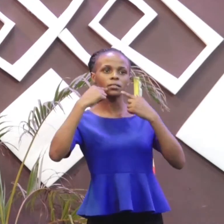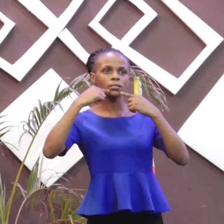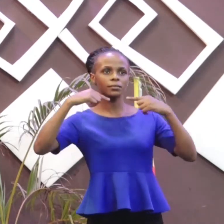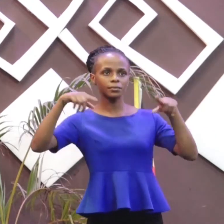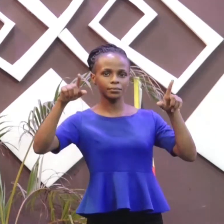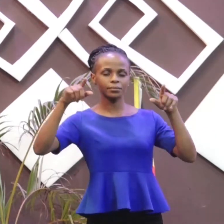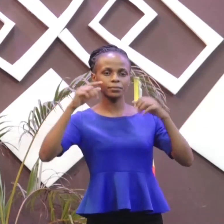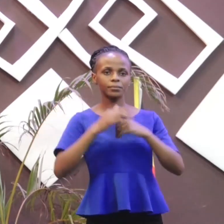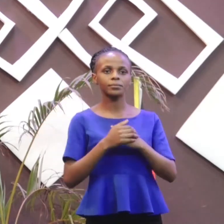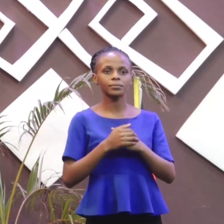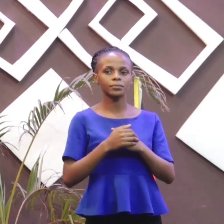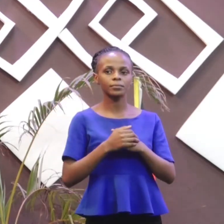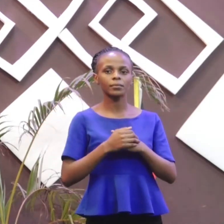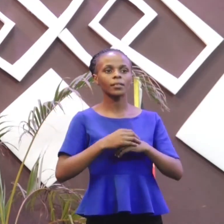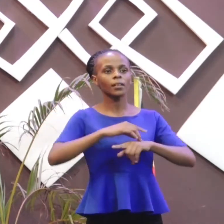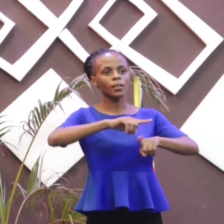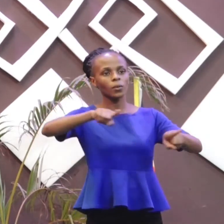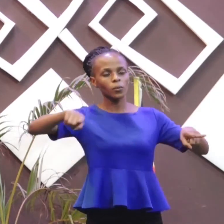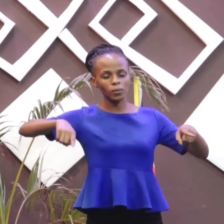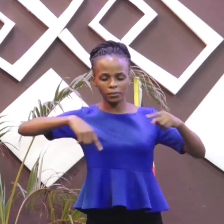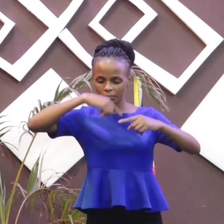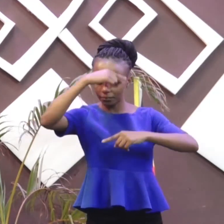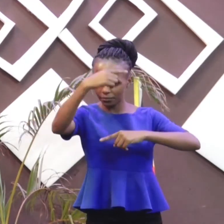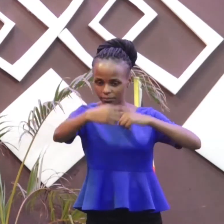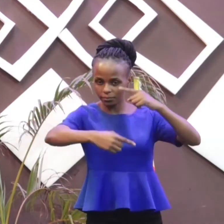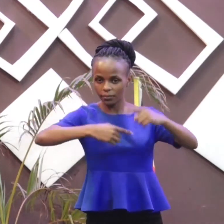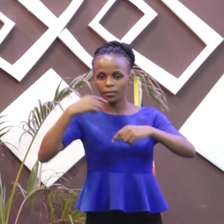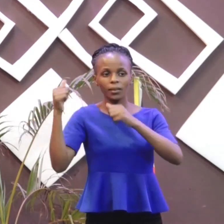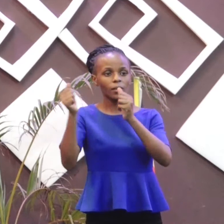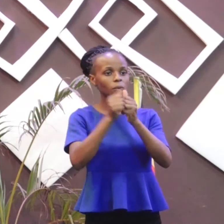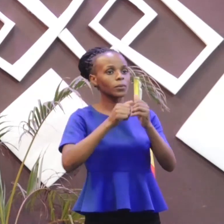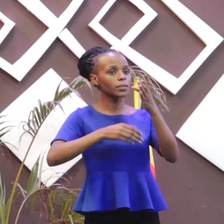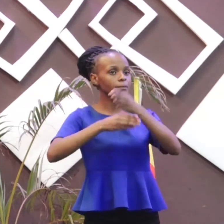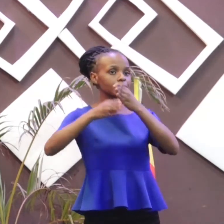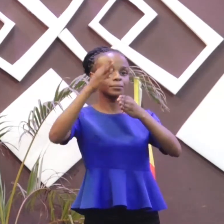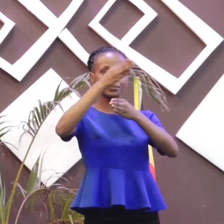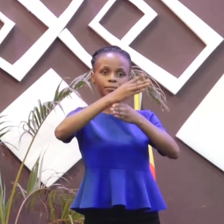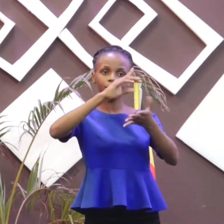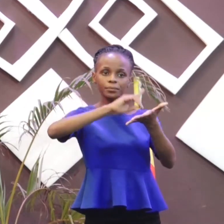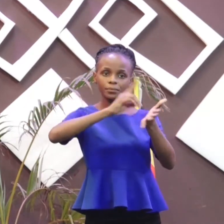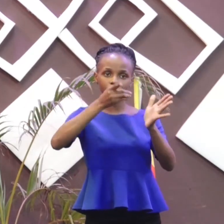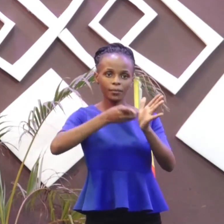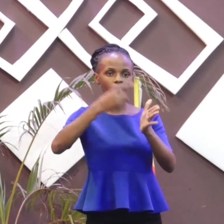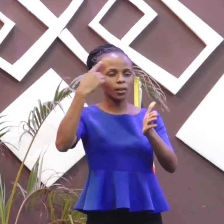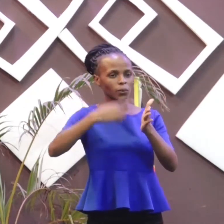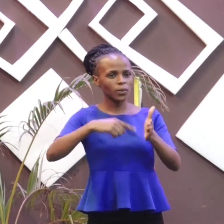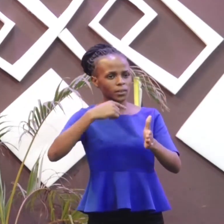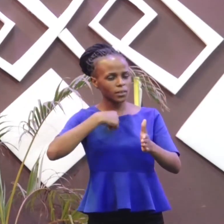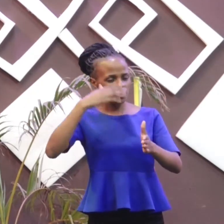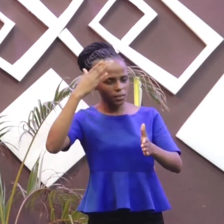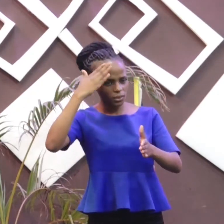second announcement. Tugenda maaso ne Tuzimbe project. We are continuing with the Tuzimbe project. Kyemanyi Sunday